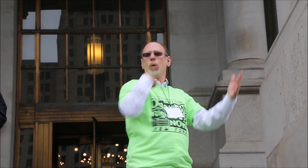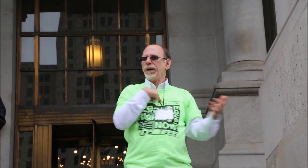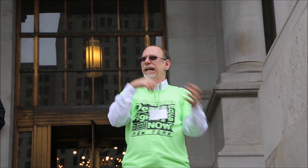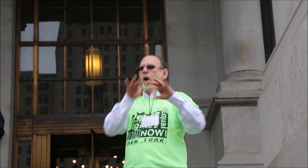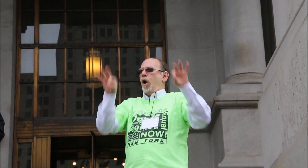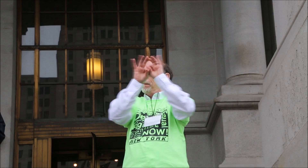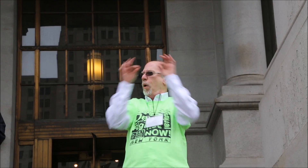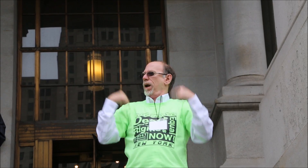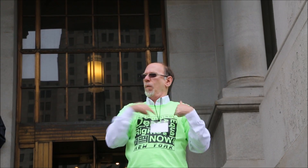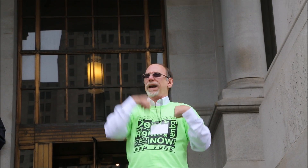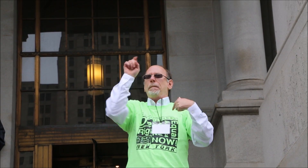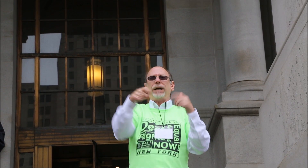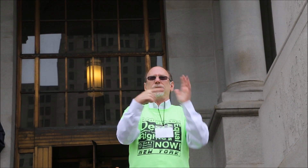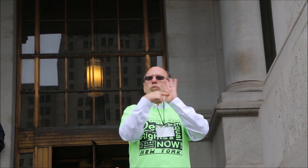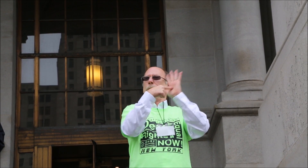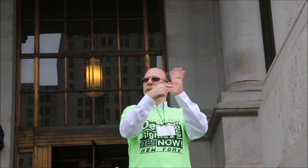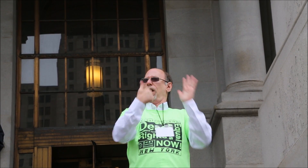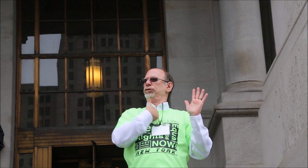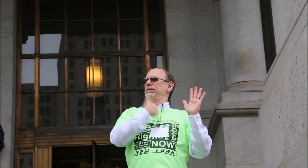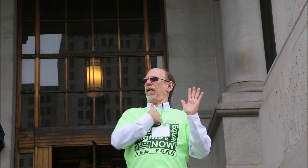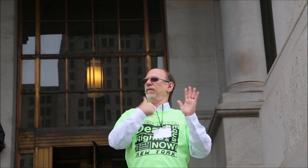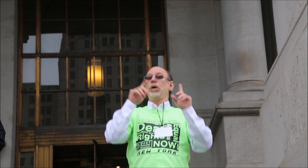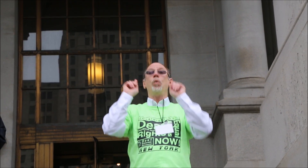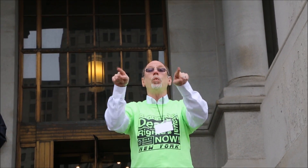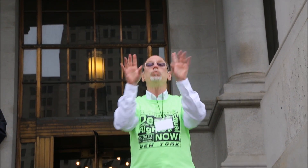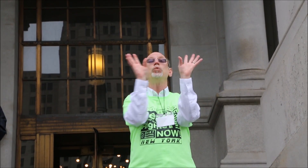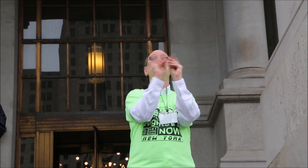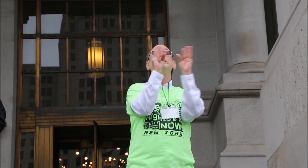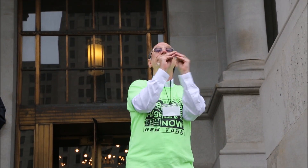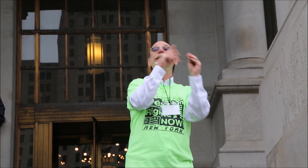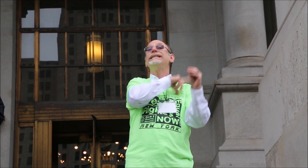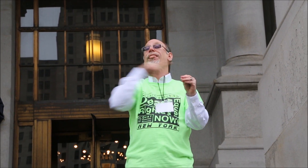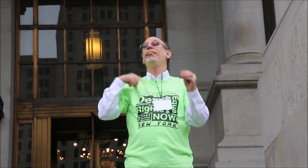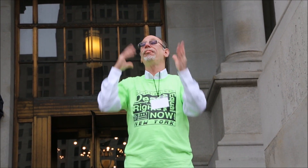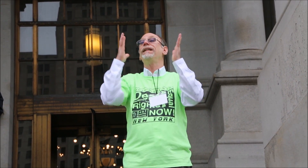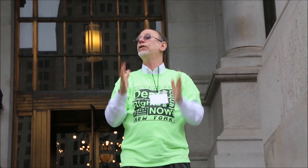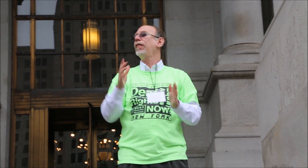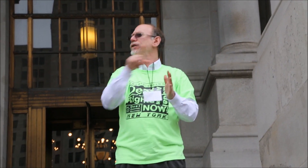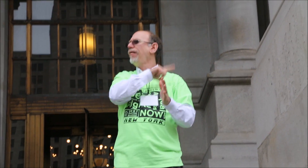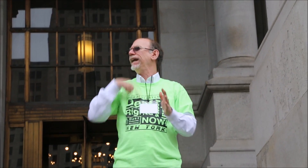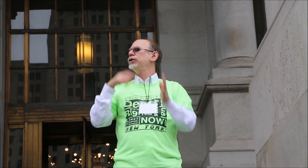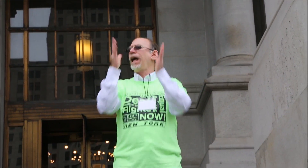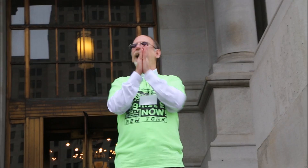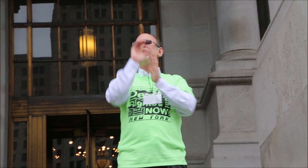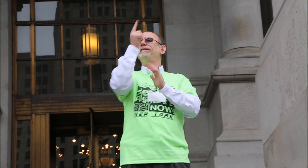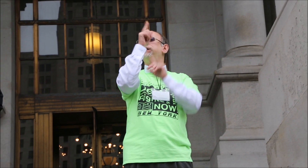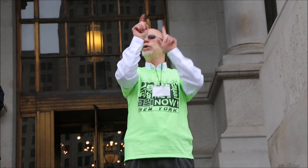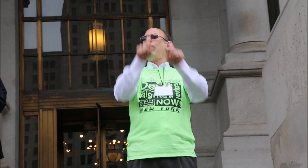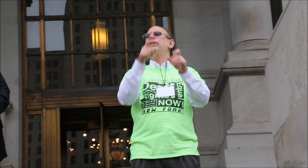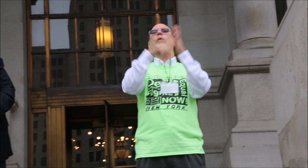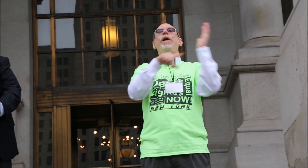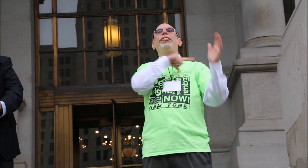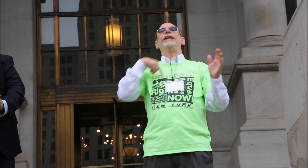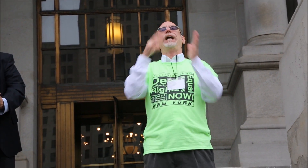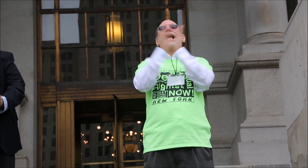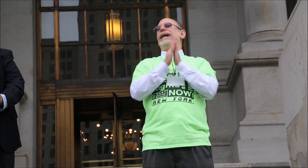in education for our children. They're behind. They've lagged behind in language. We have to let them know that they have